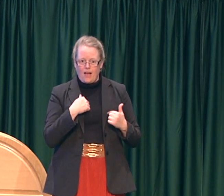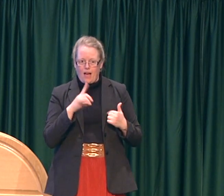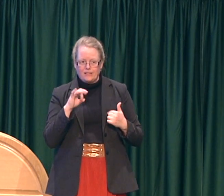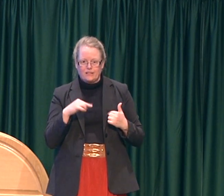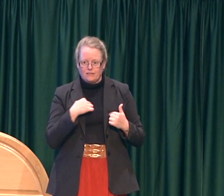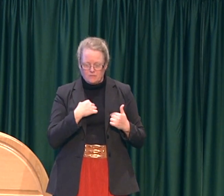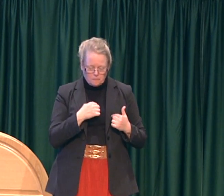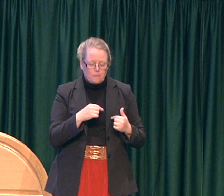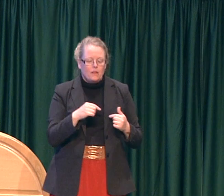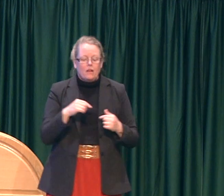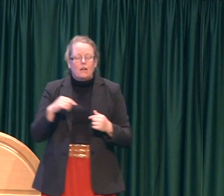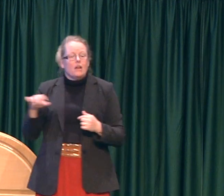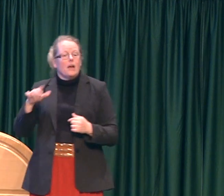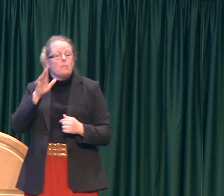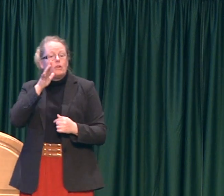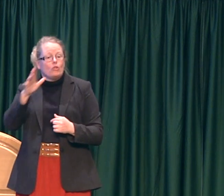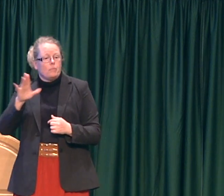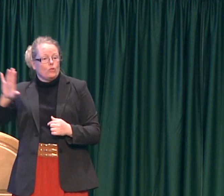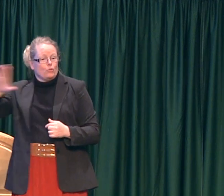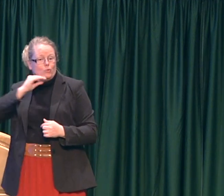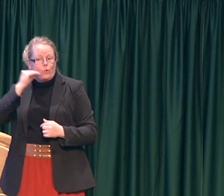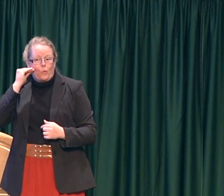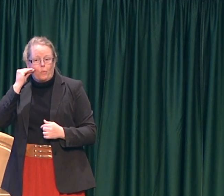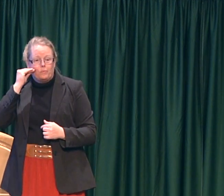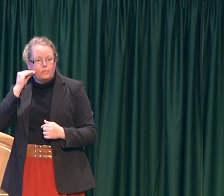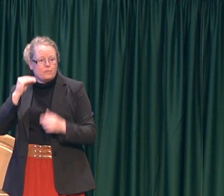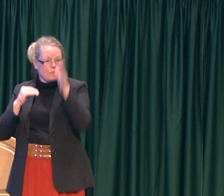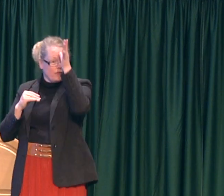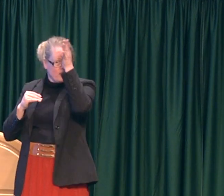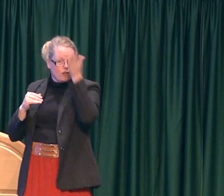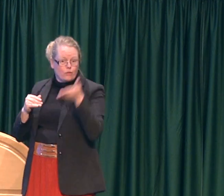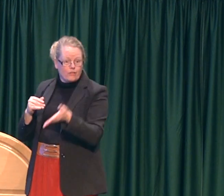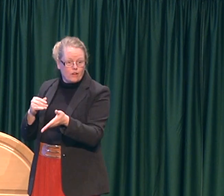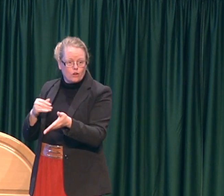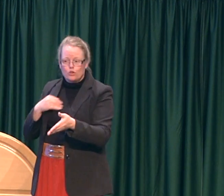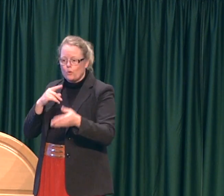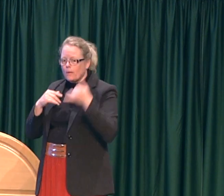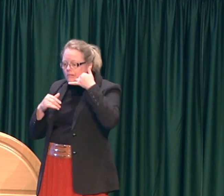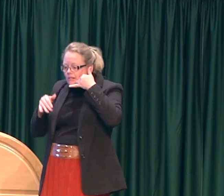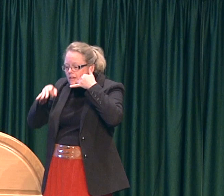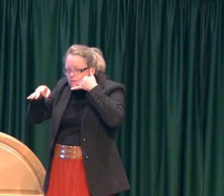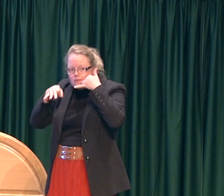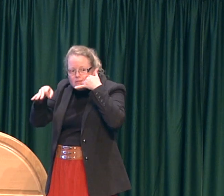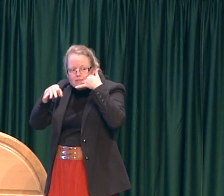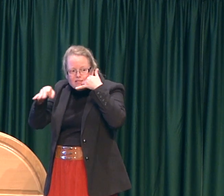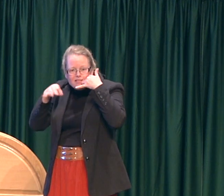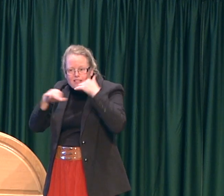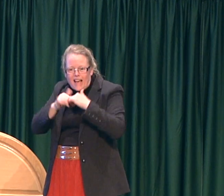that set up, I did rather, and my grandmother was at home, and my father was there to explain